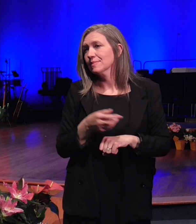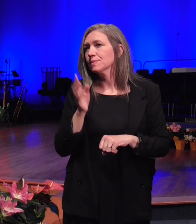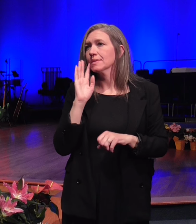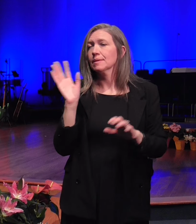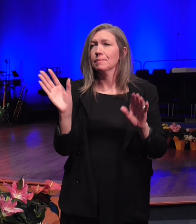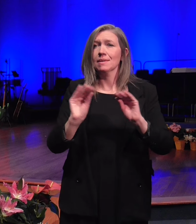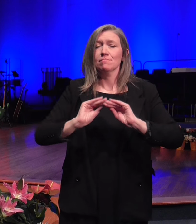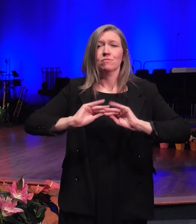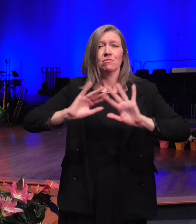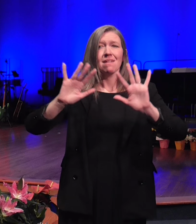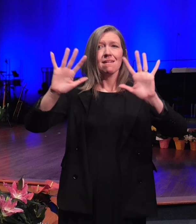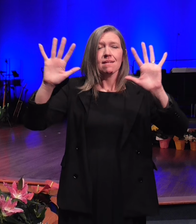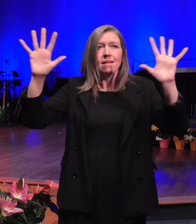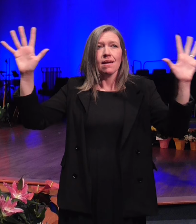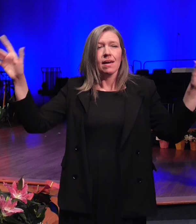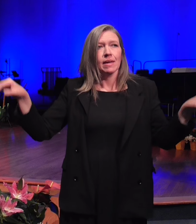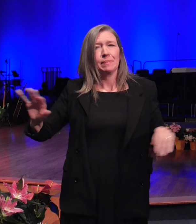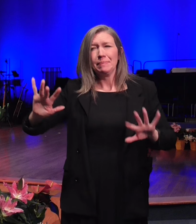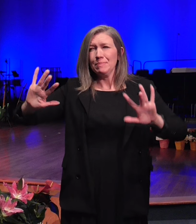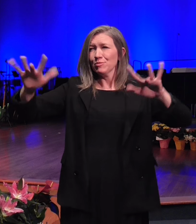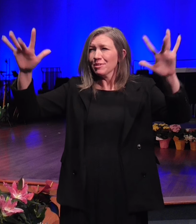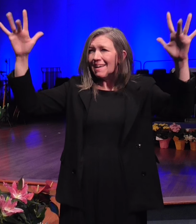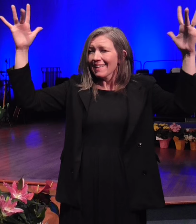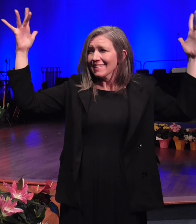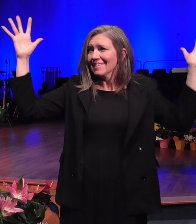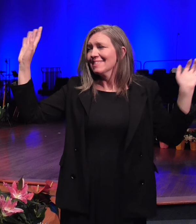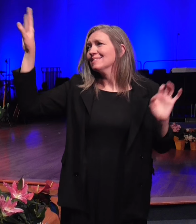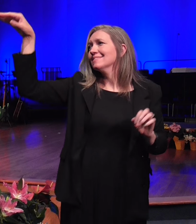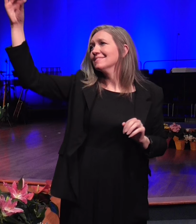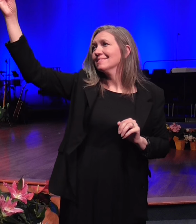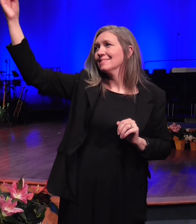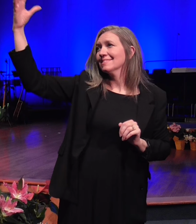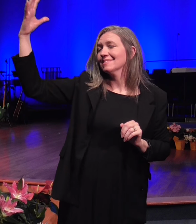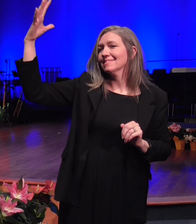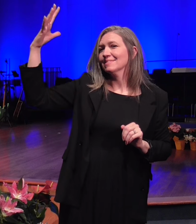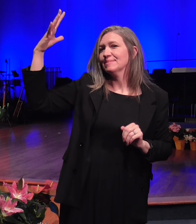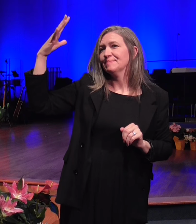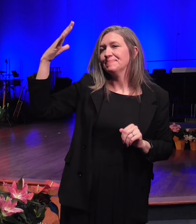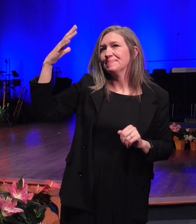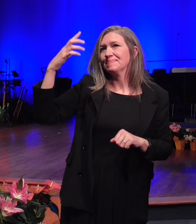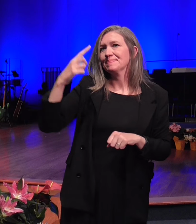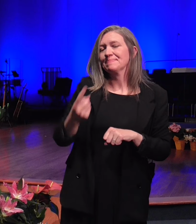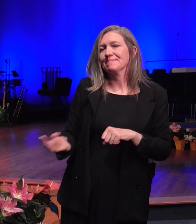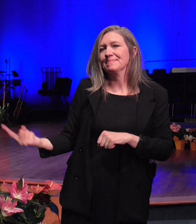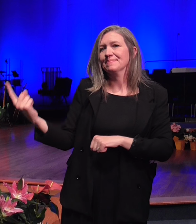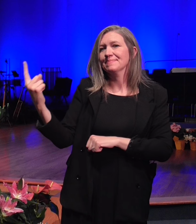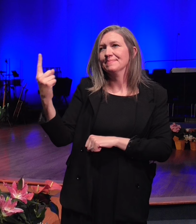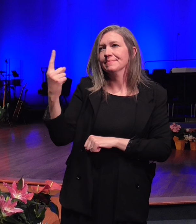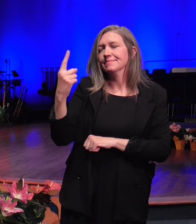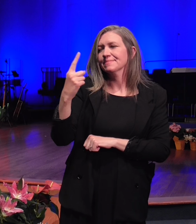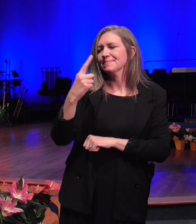a bright, bright, sunshiny day.